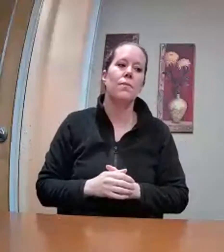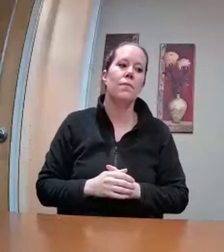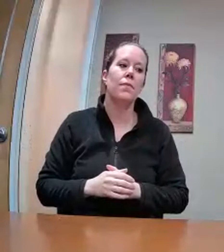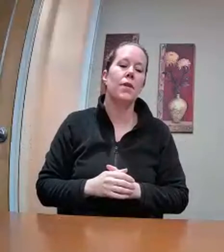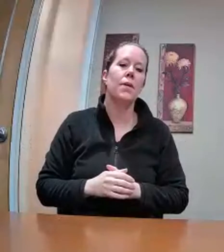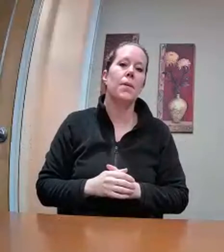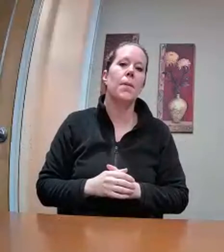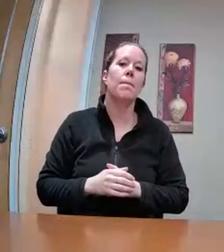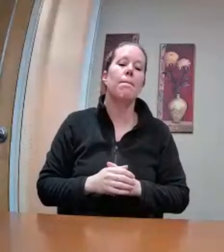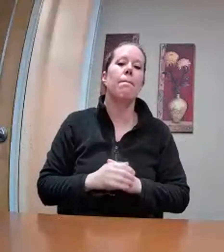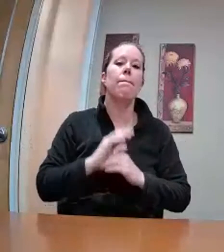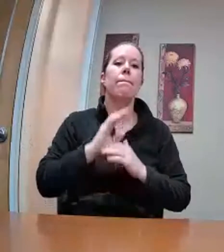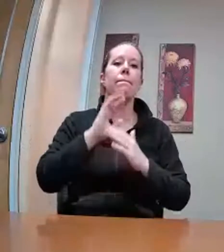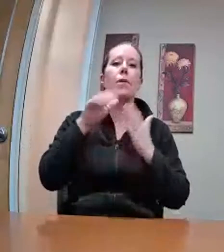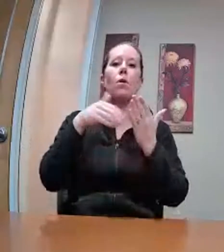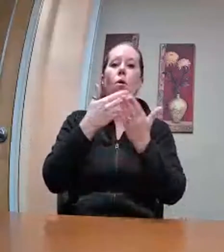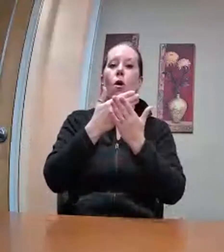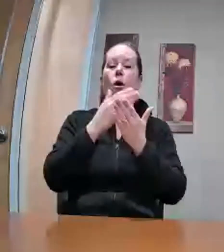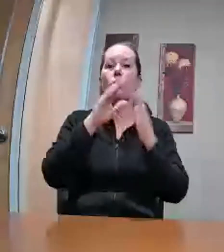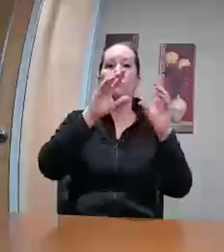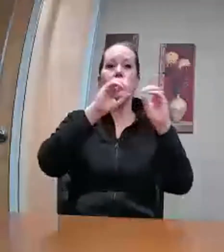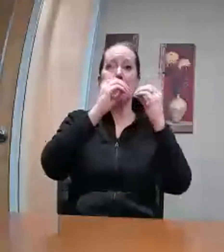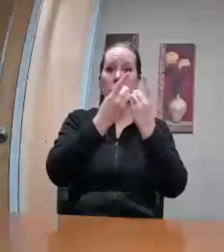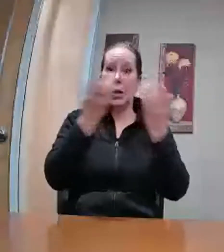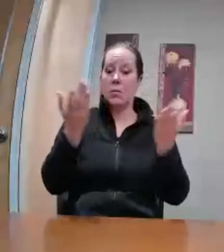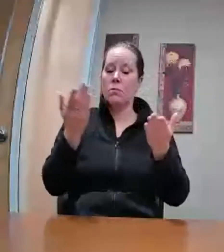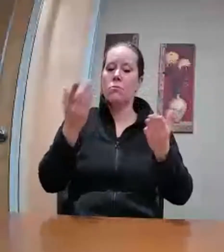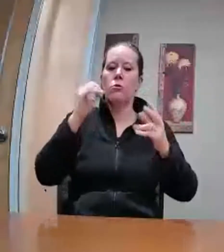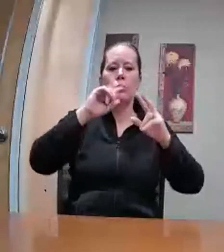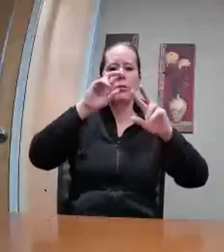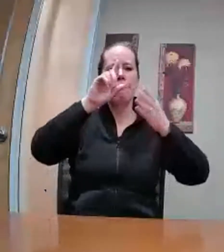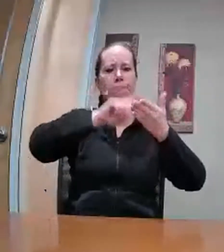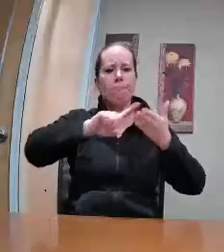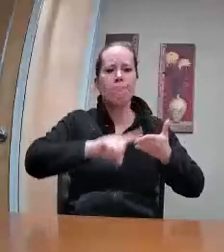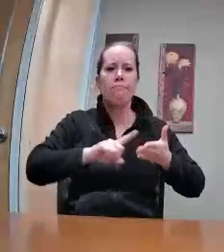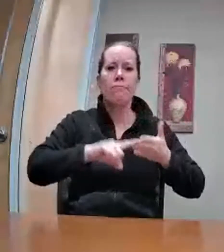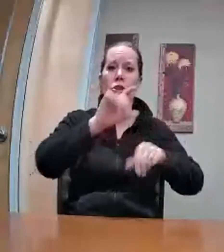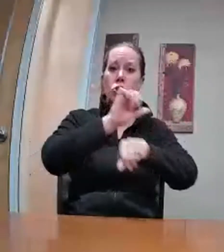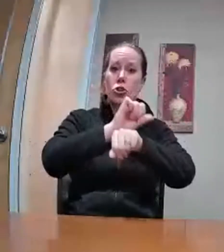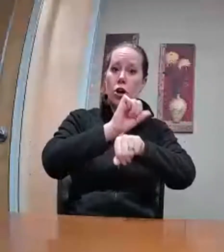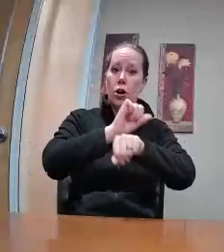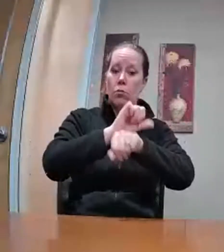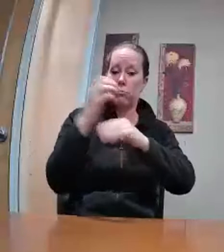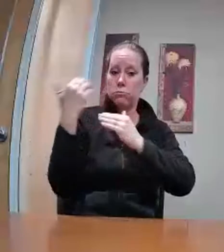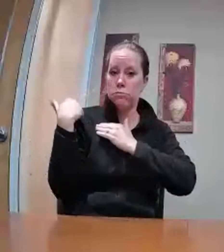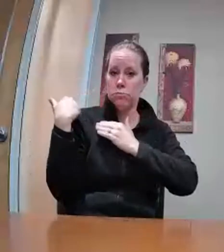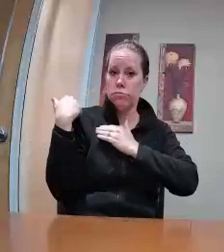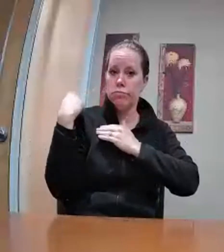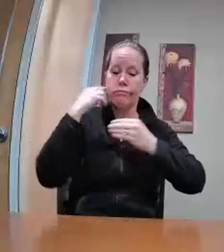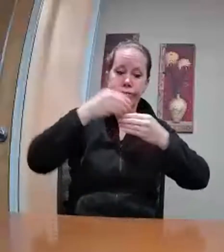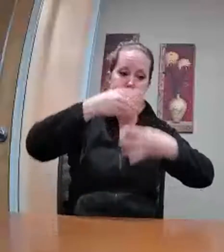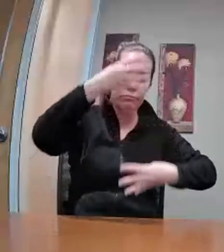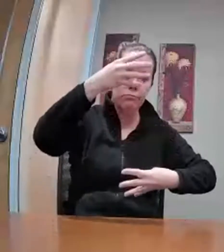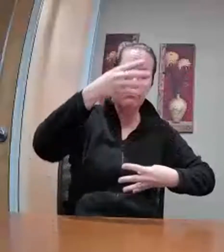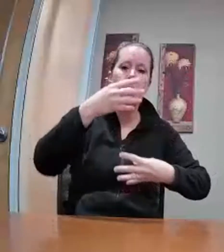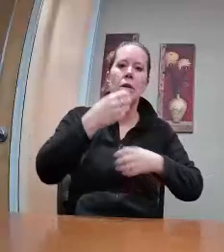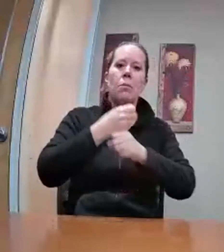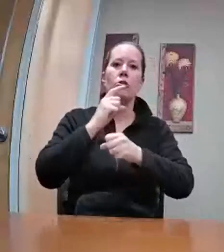We are looking at the job routines of people to ensure that we're capitalizing on the